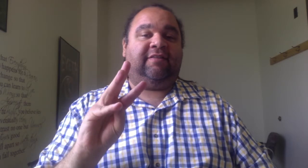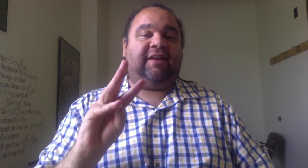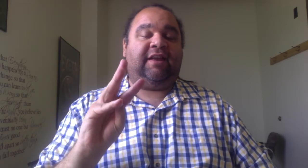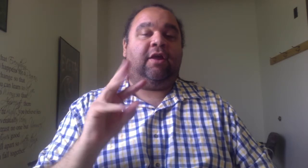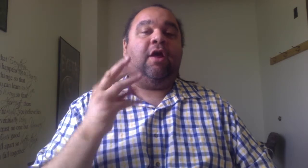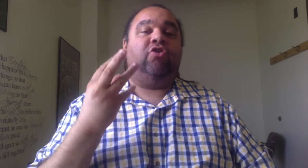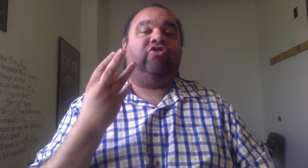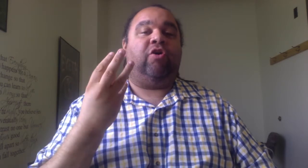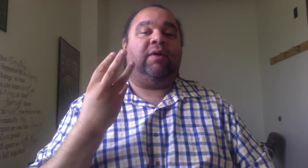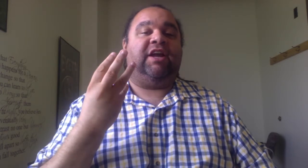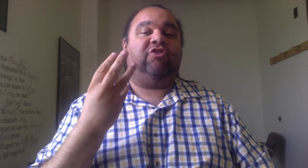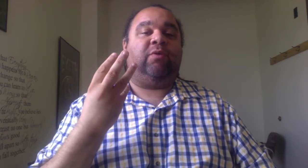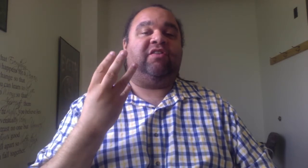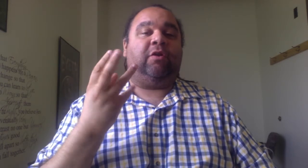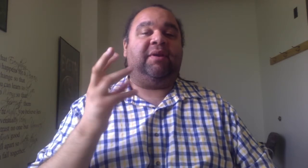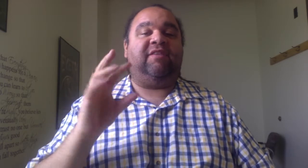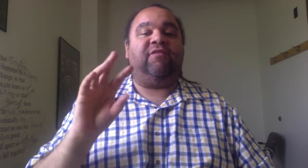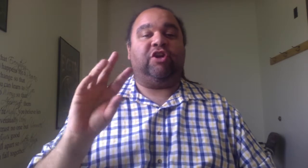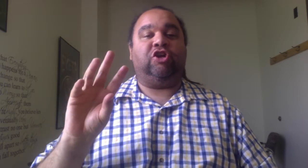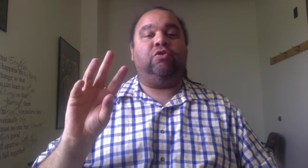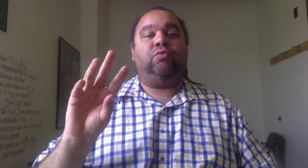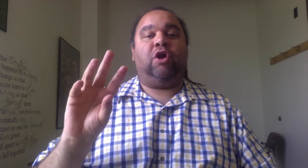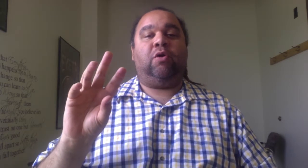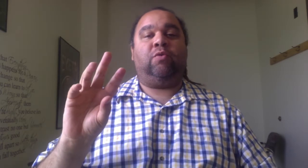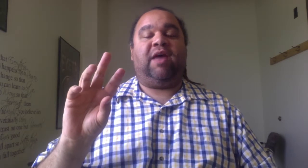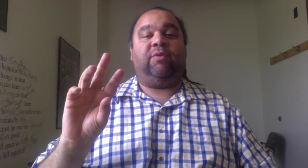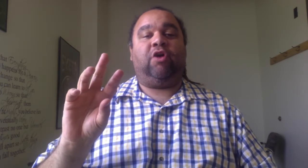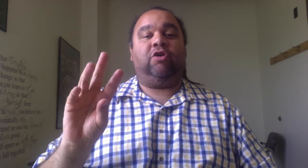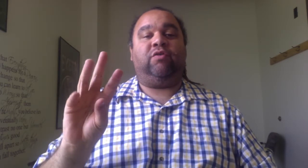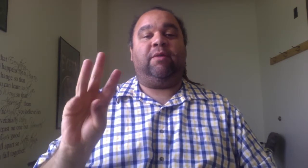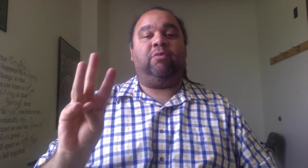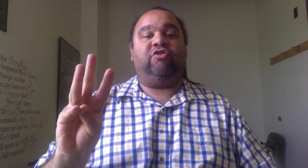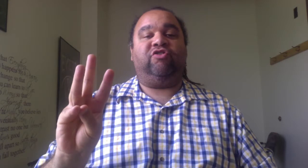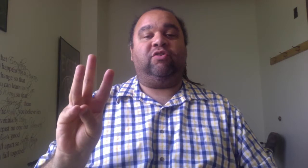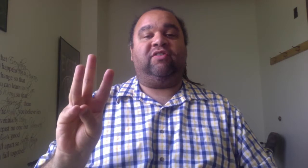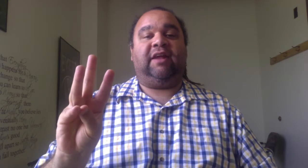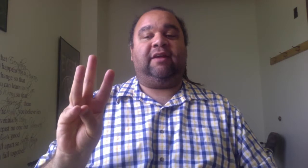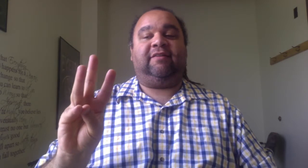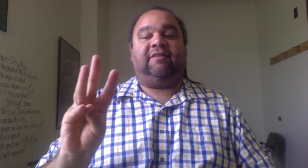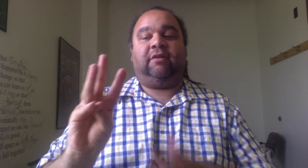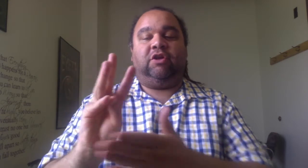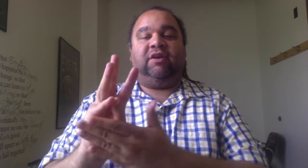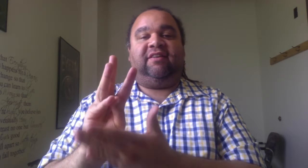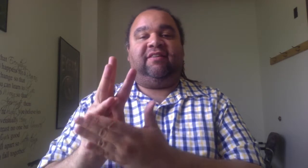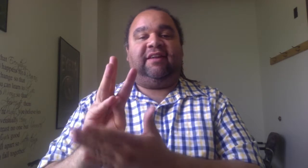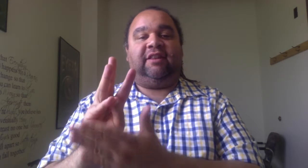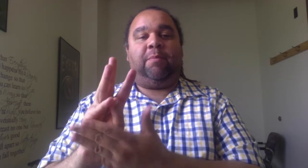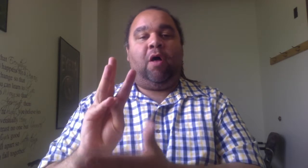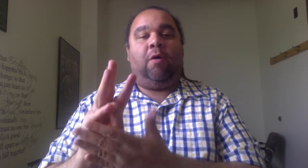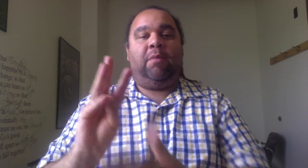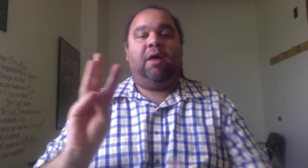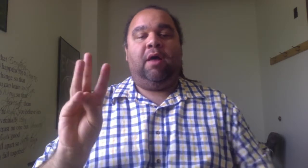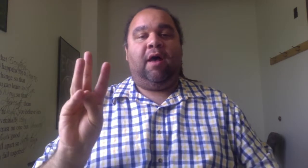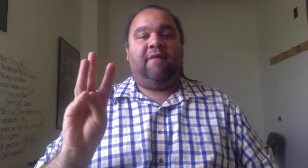16. So here's where it's a little bit different. You know that with cardinal numbers, you're 6, you need to see the palm of the